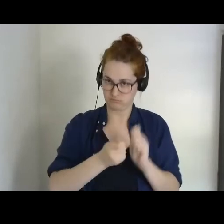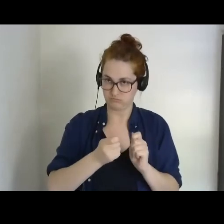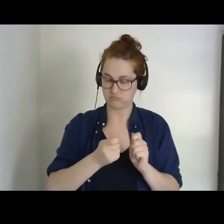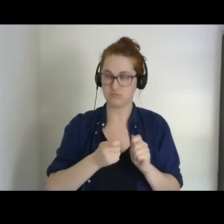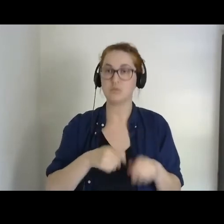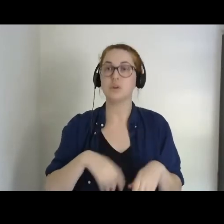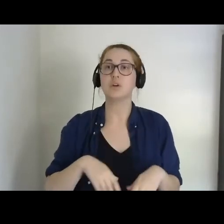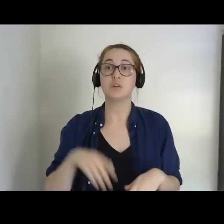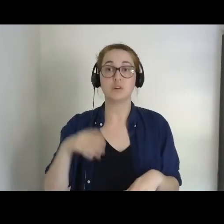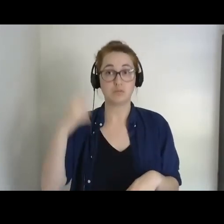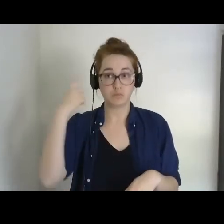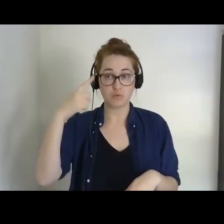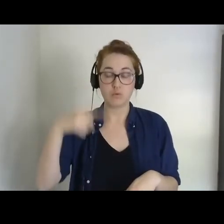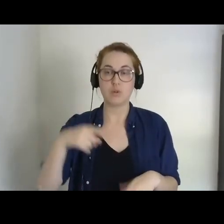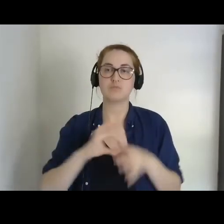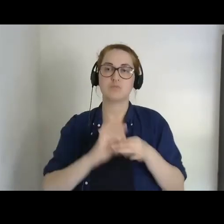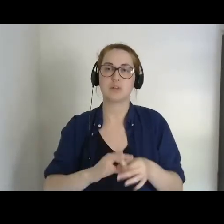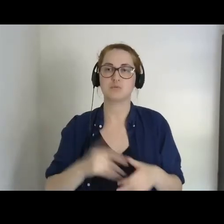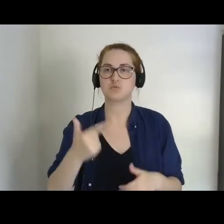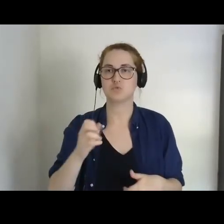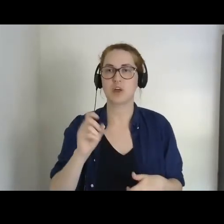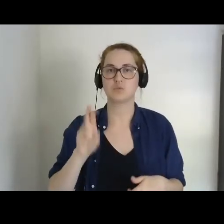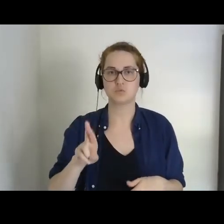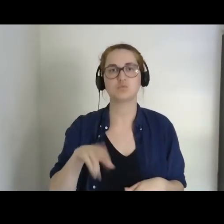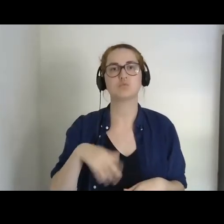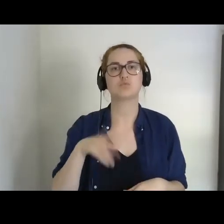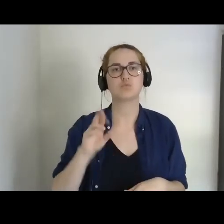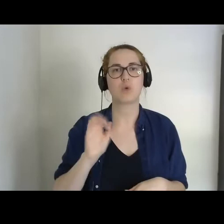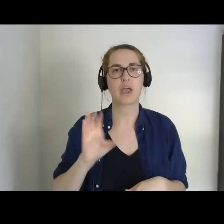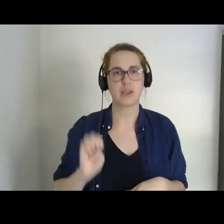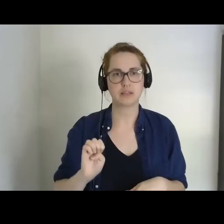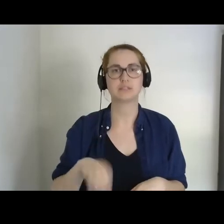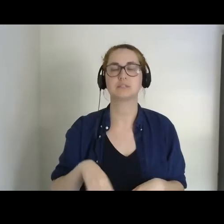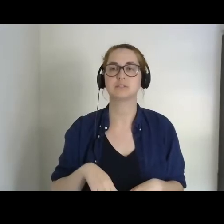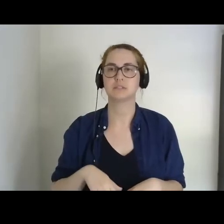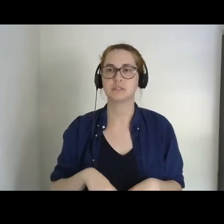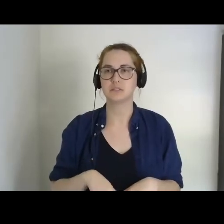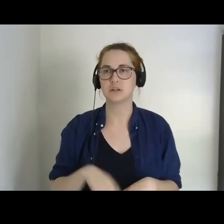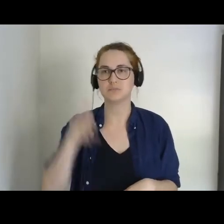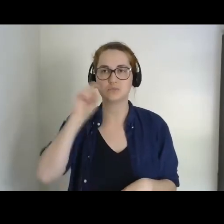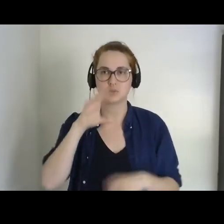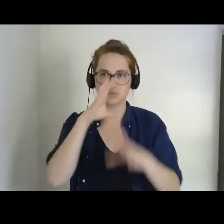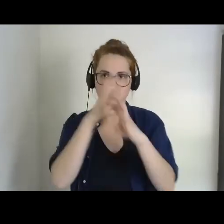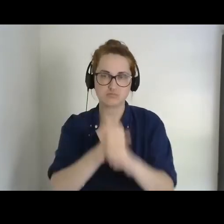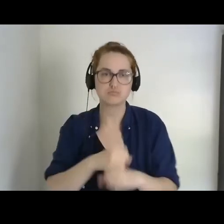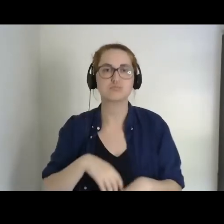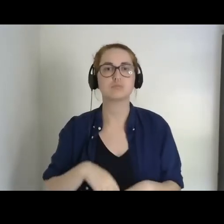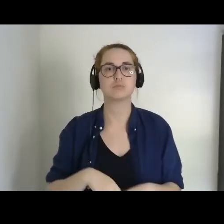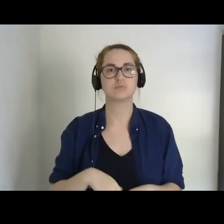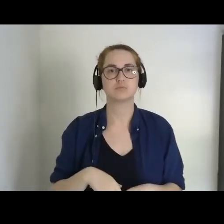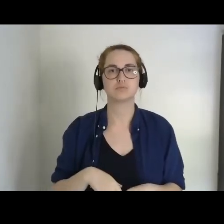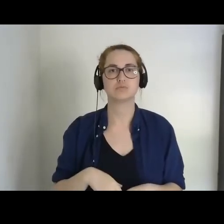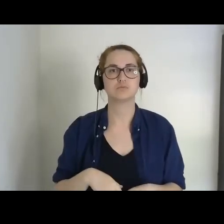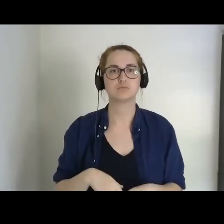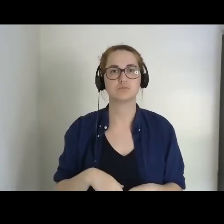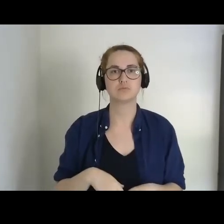gender, sexual orientation, and race, referencing the specific marginalizations that create additional barriers for some Canadians with